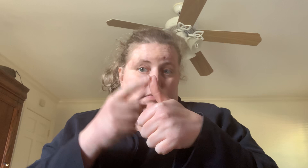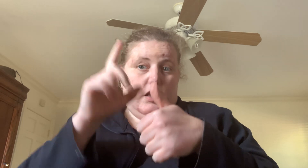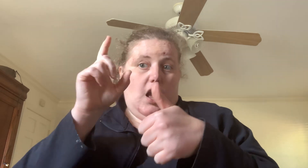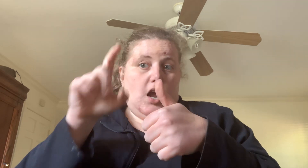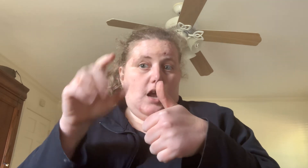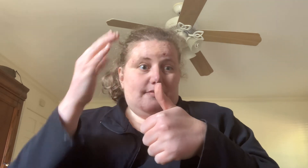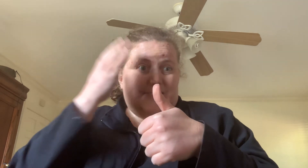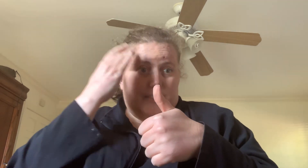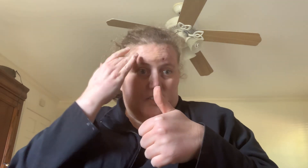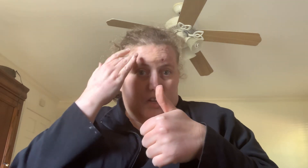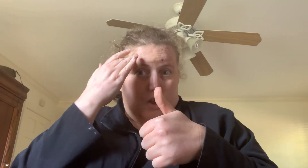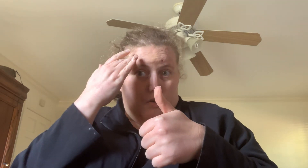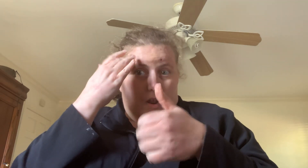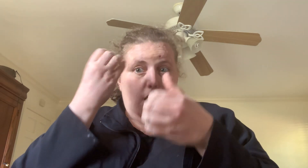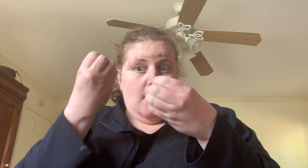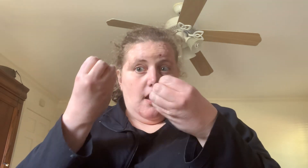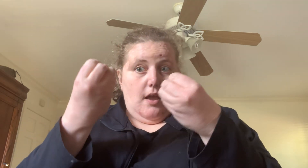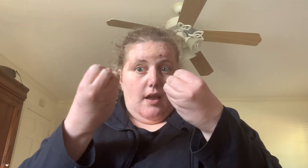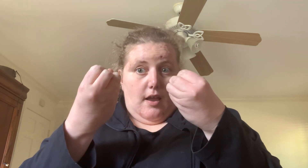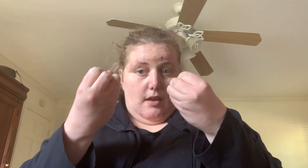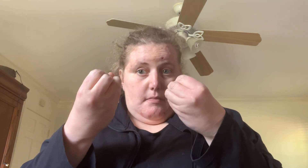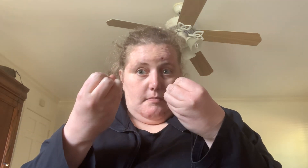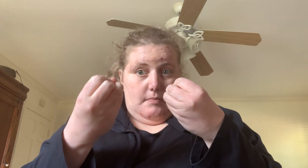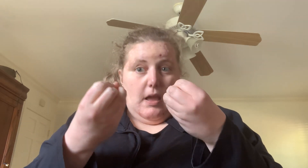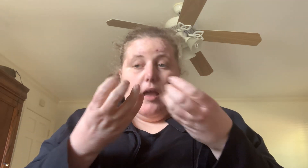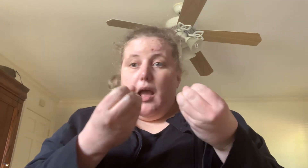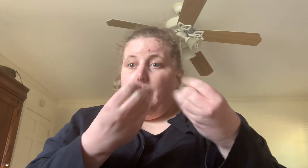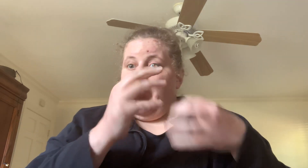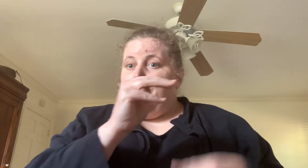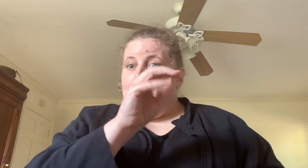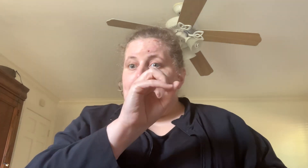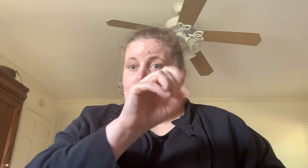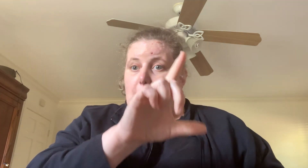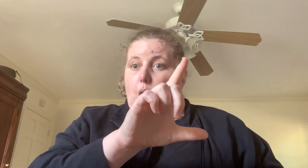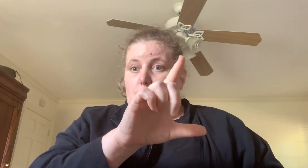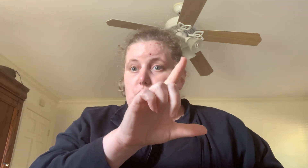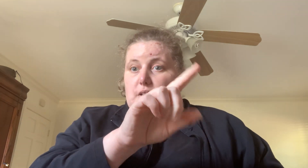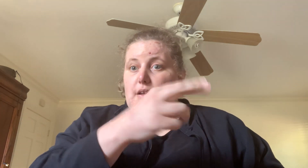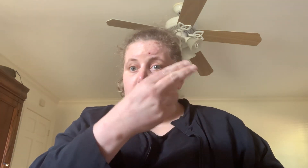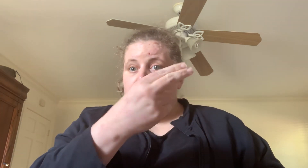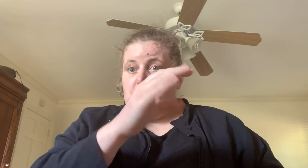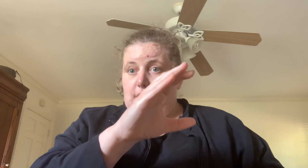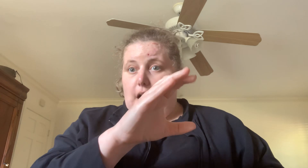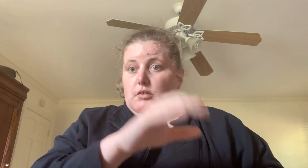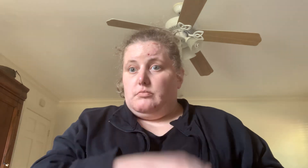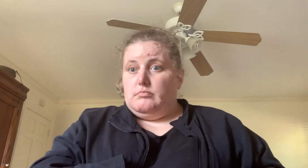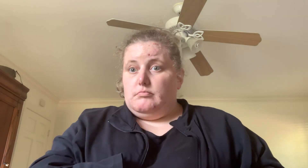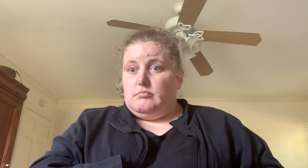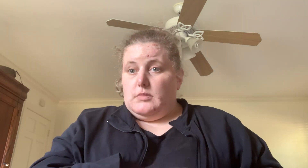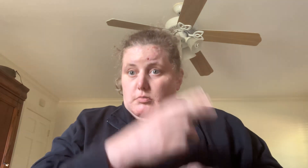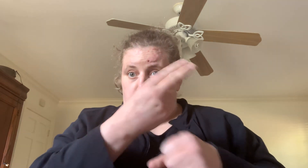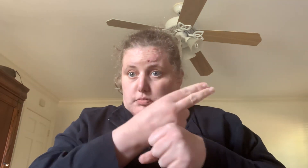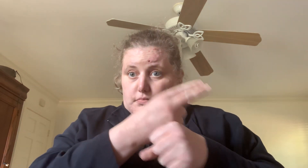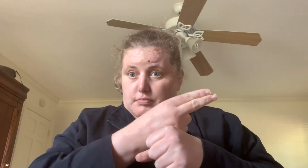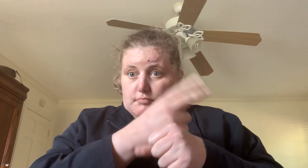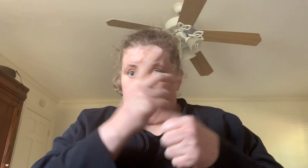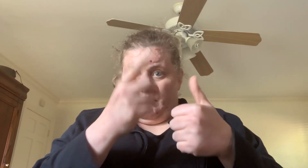how many moles of HCl will be consumed when you have this many moles of magnesium. That's the first thing you have to do. So we're going to